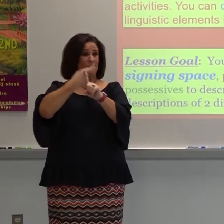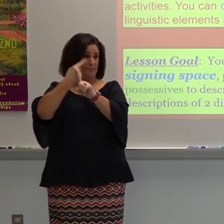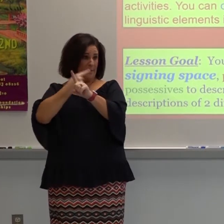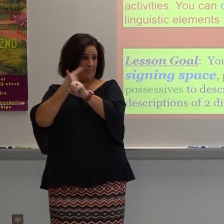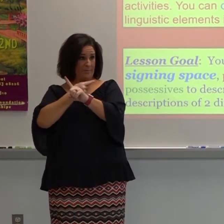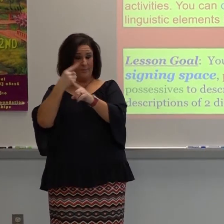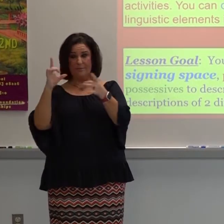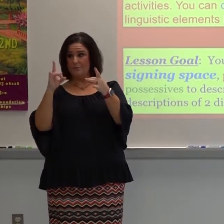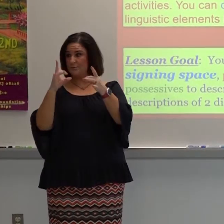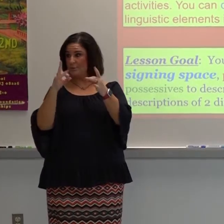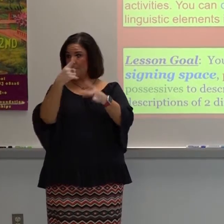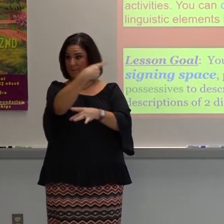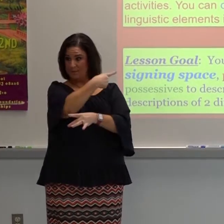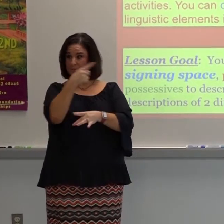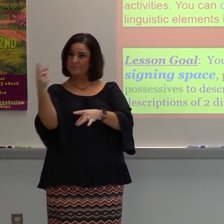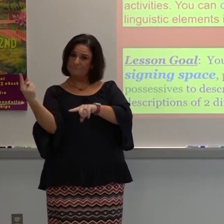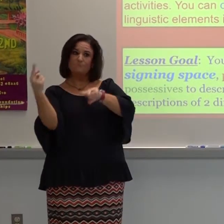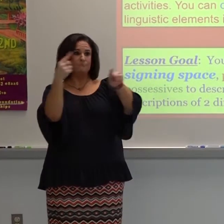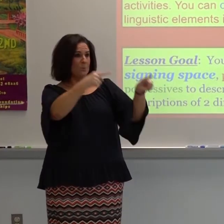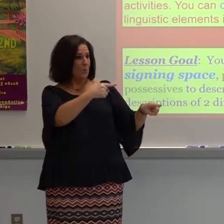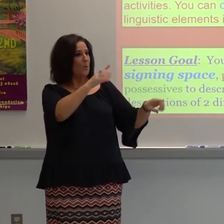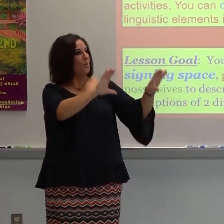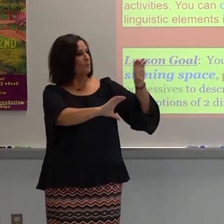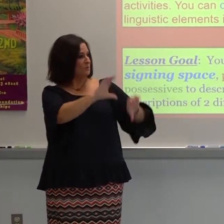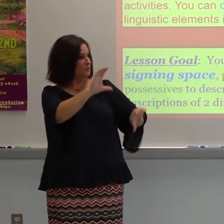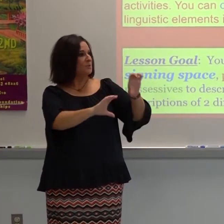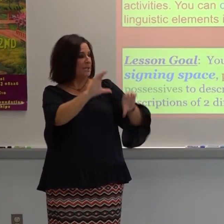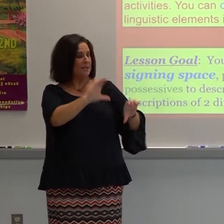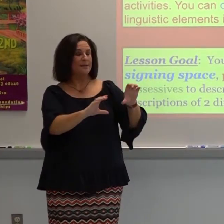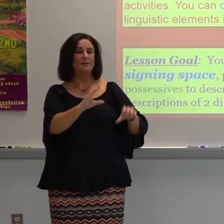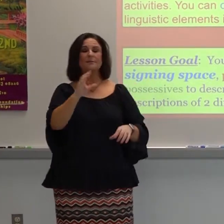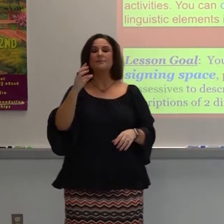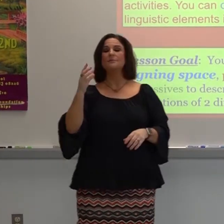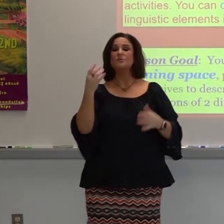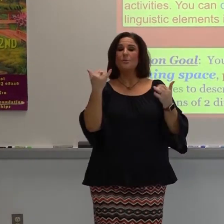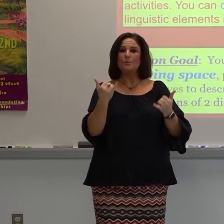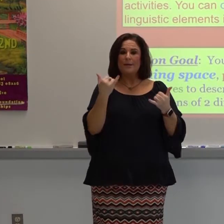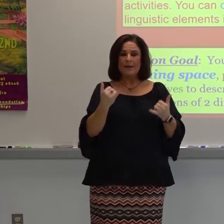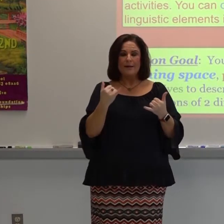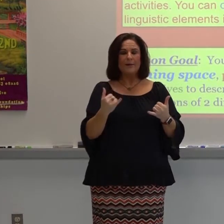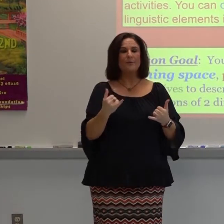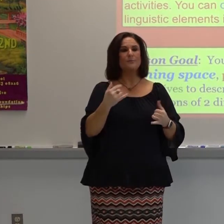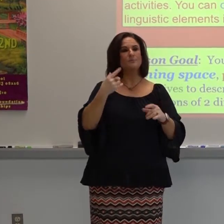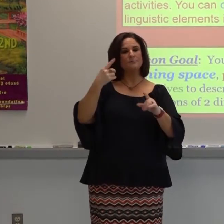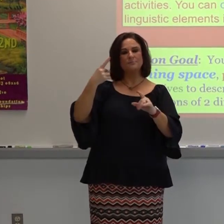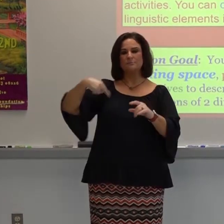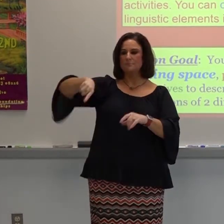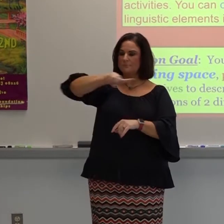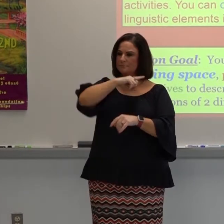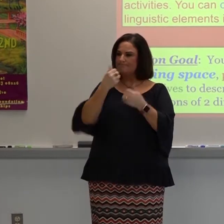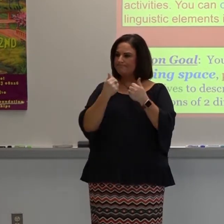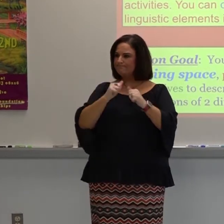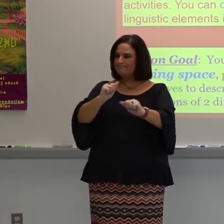friend. And we know that once a month we can go to Starbucks and we have our ASL chats there, so that's an opportunity for you to do